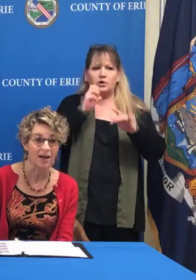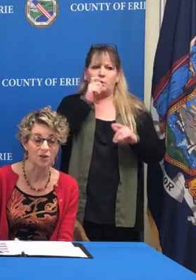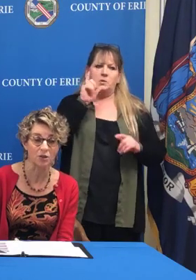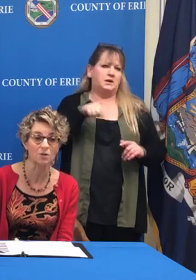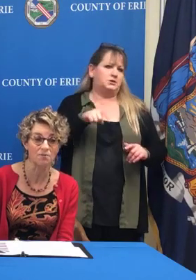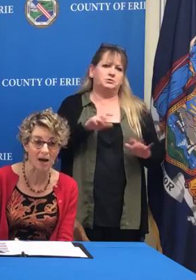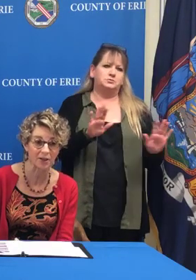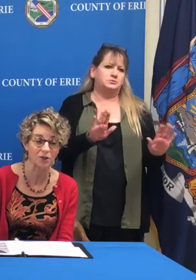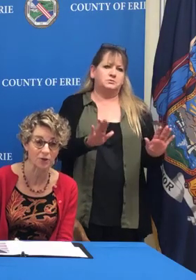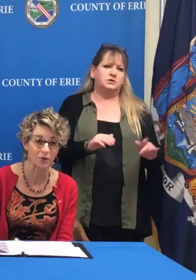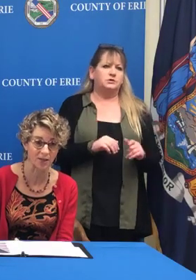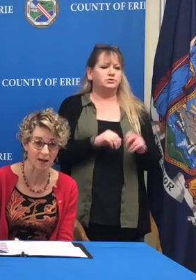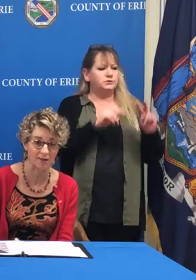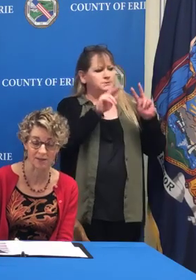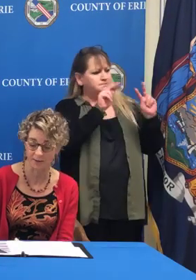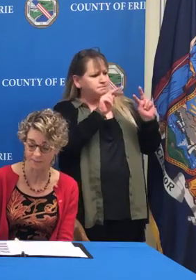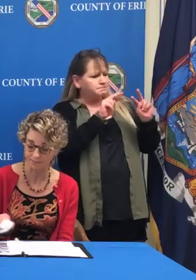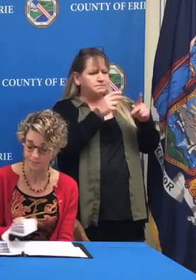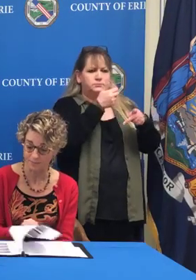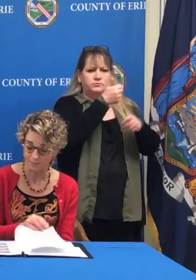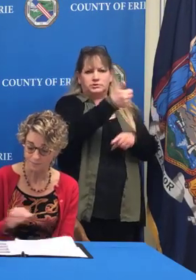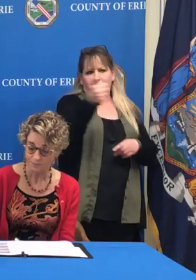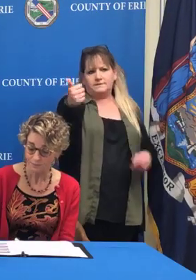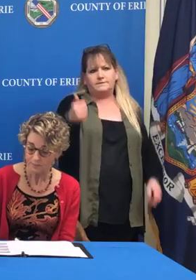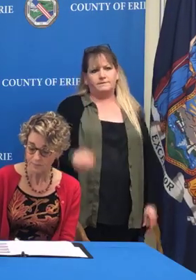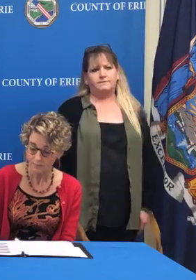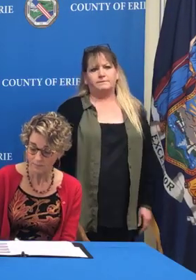bank. Just monitor yourselves.